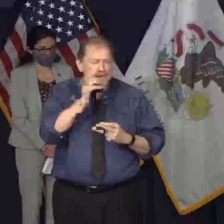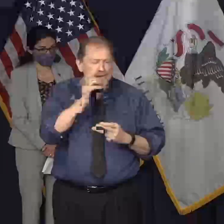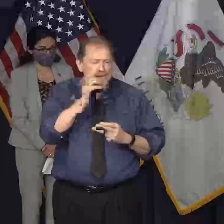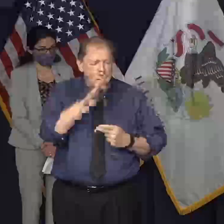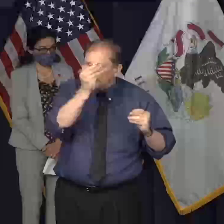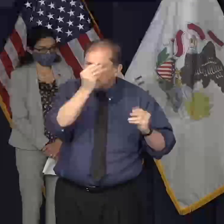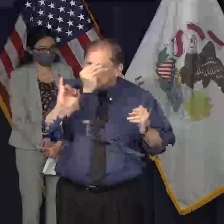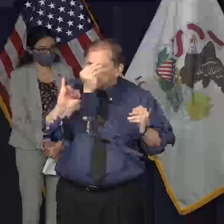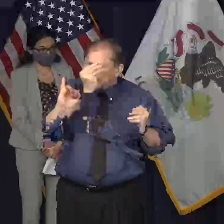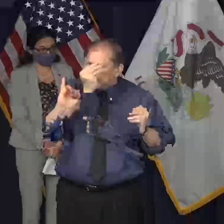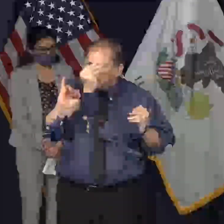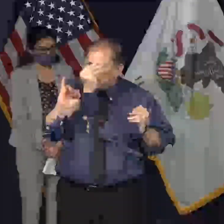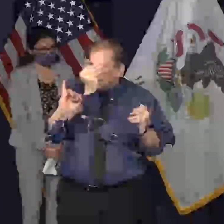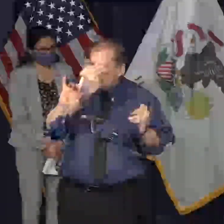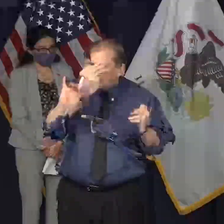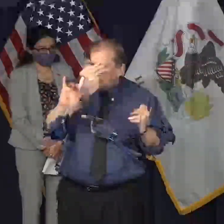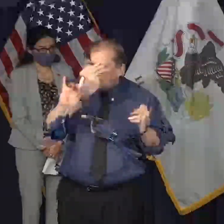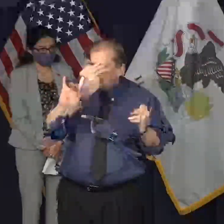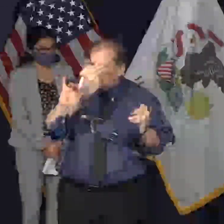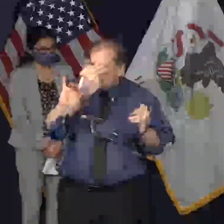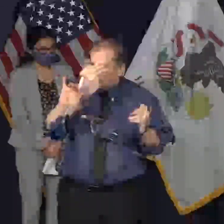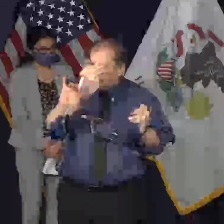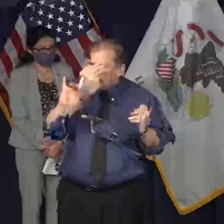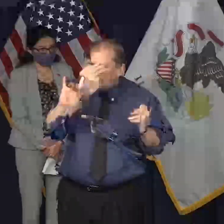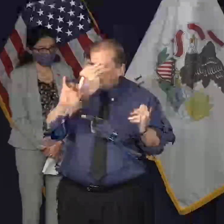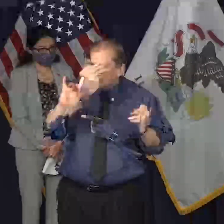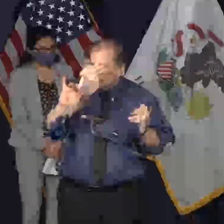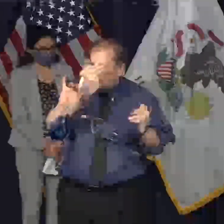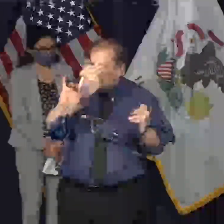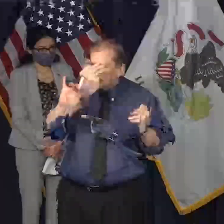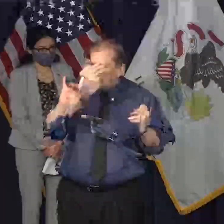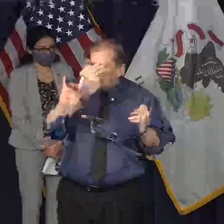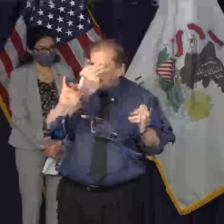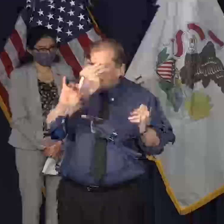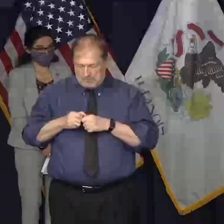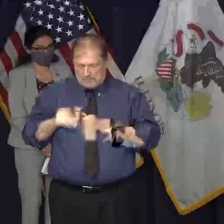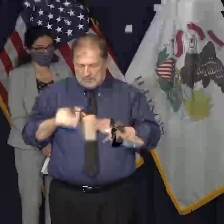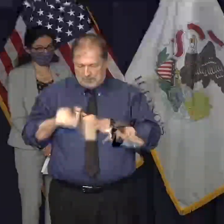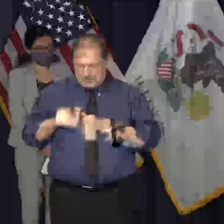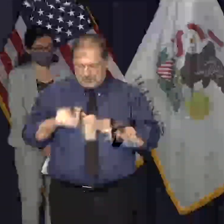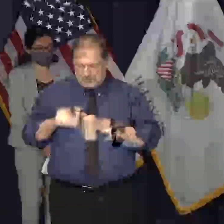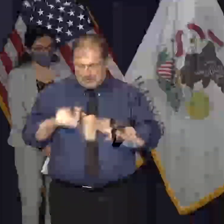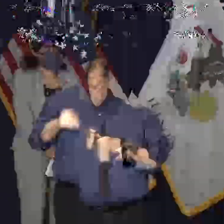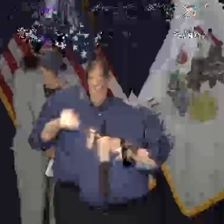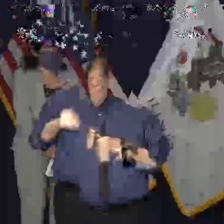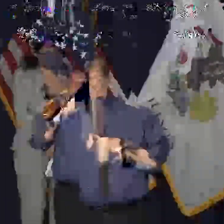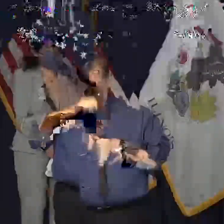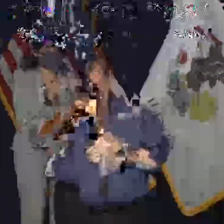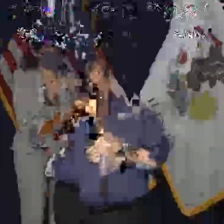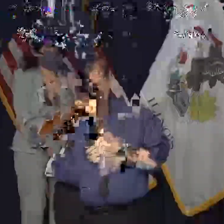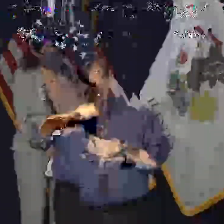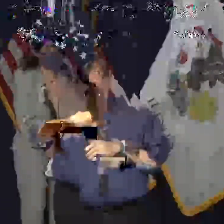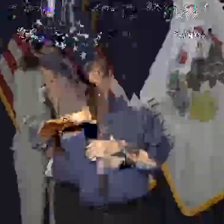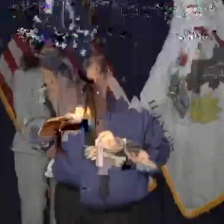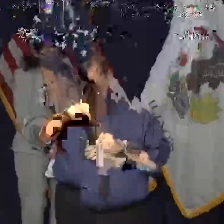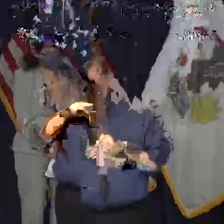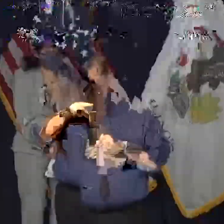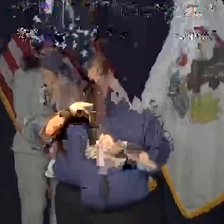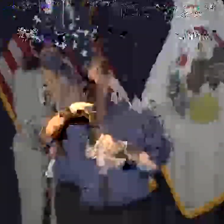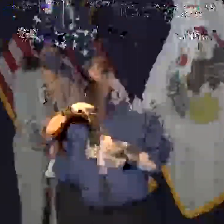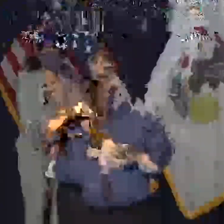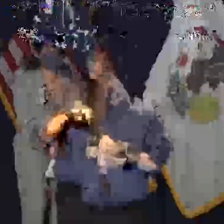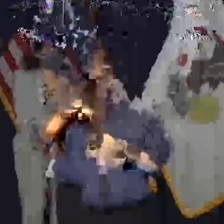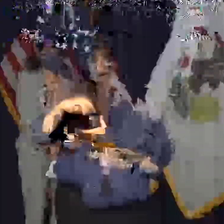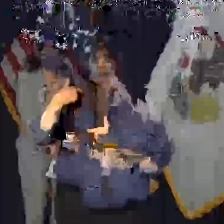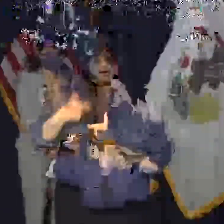IDPH COVID-19 texting messaging program provides daily text messages in Spanish with